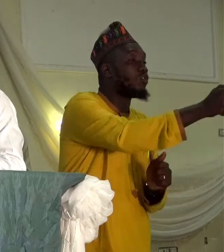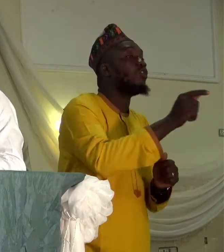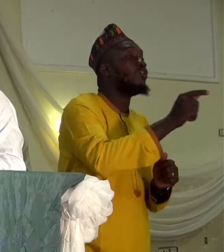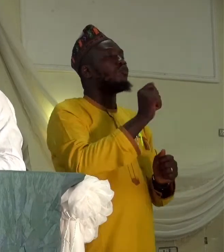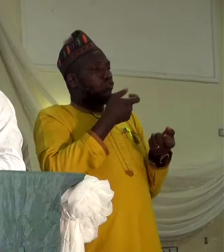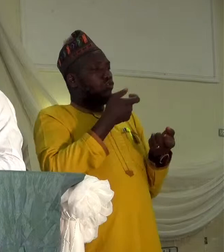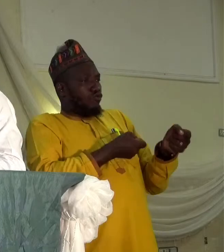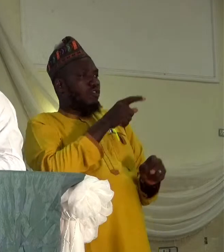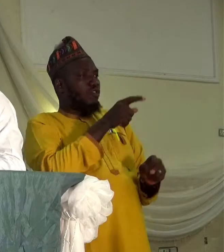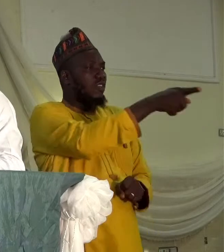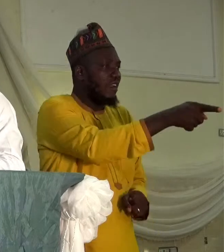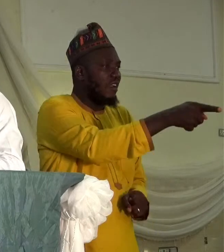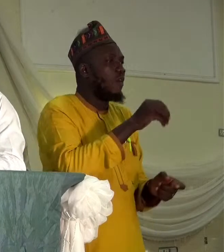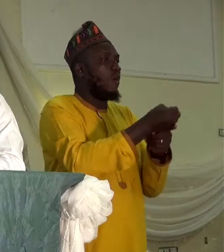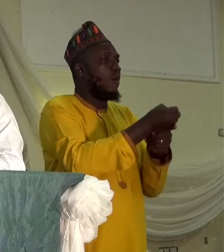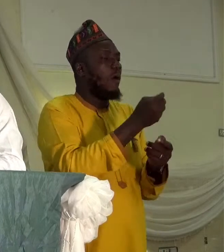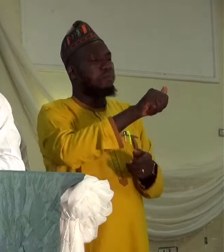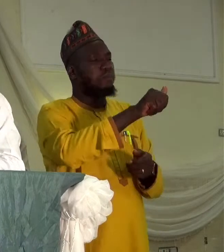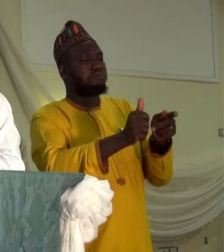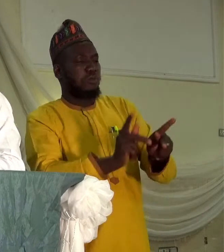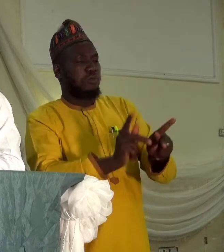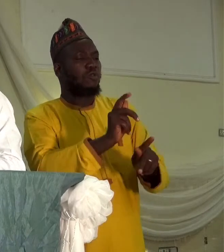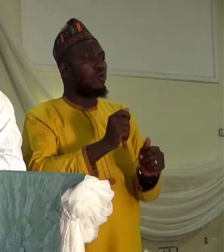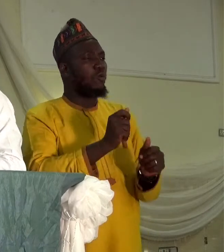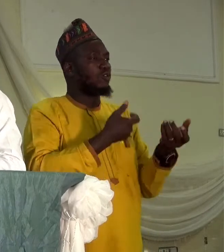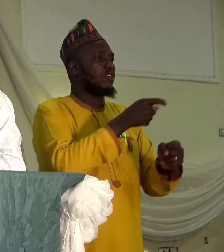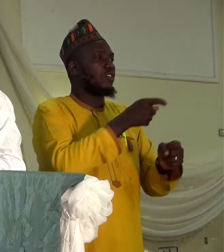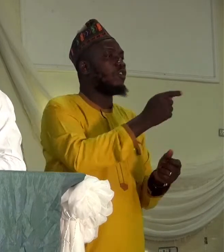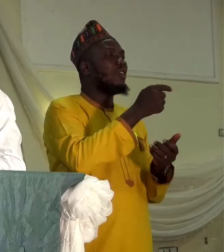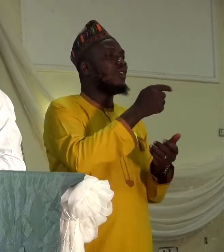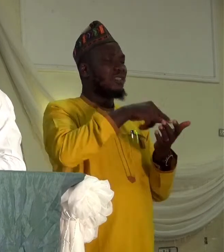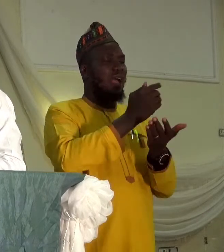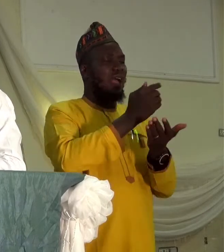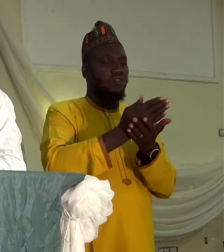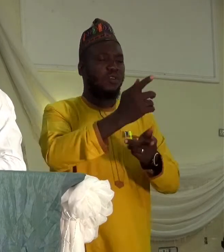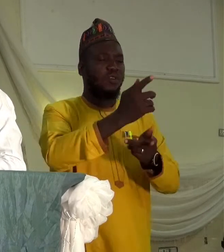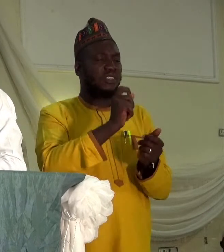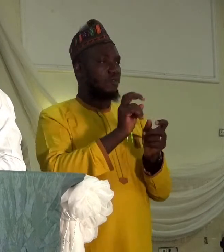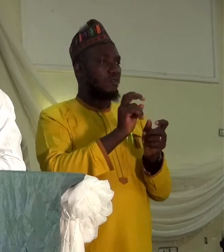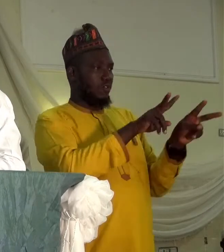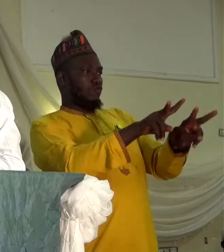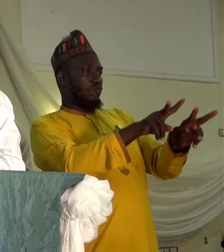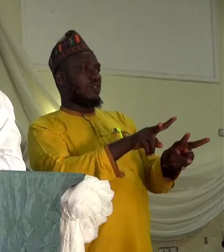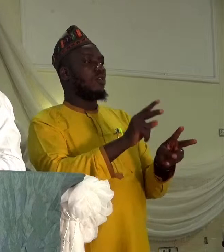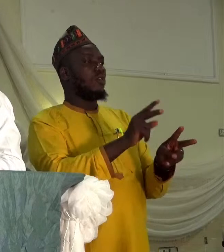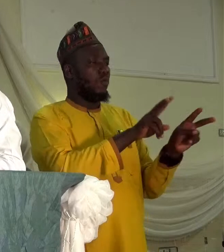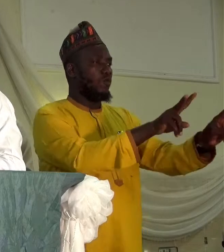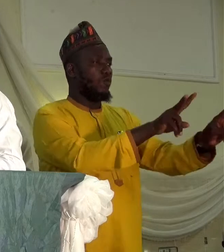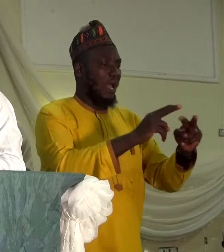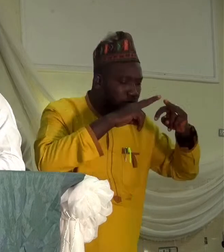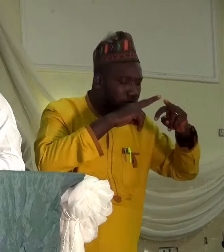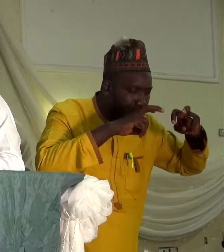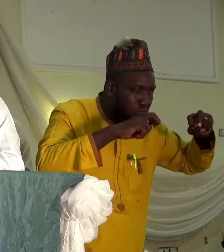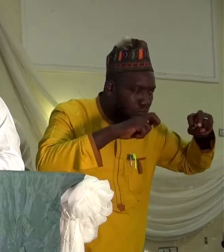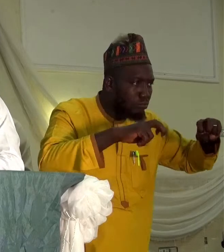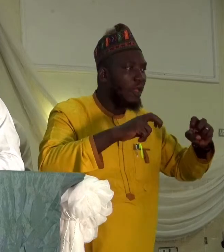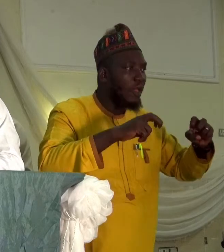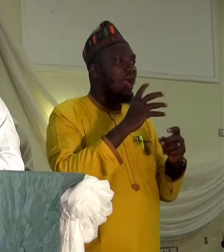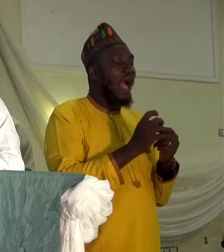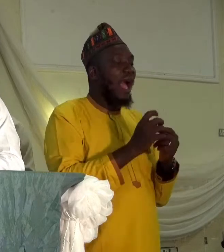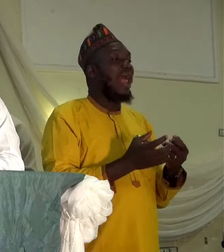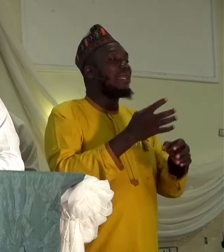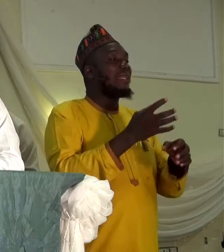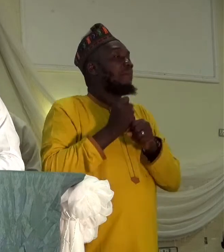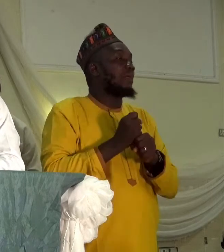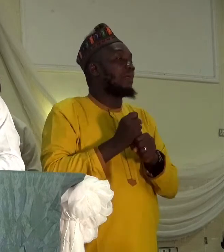gbo bele ta se pa won eyan gba ogbo. These are some of the things that we should look towards, we should look at critically and imbibe